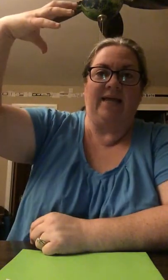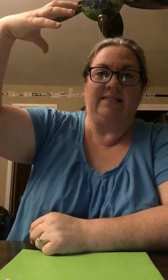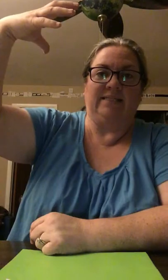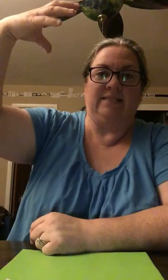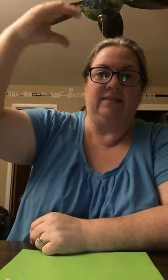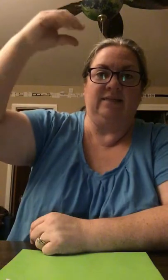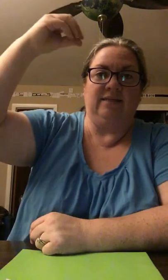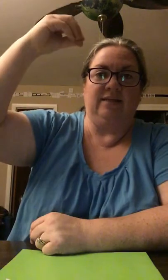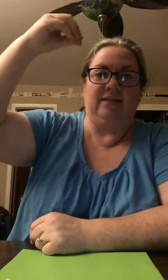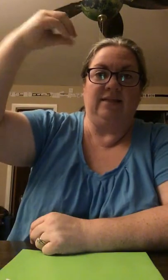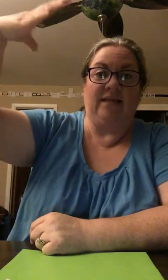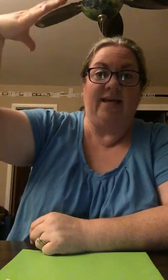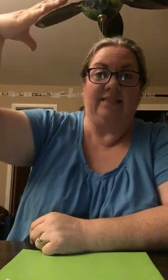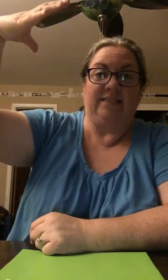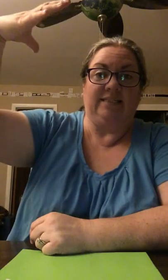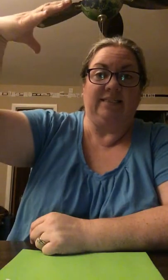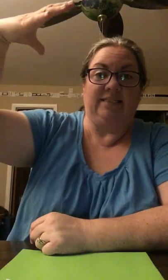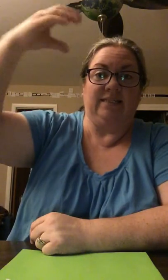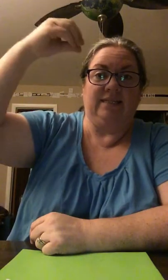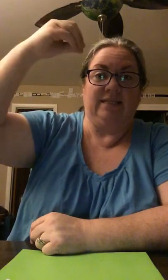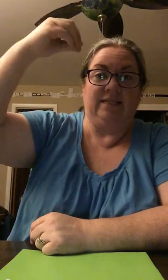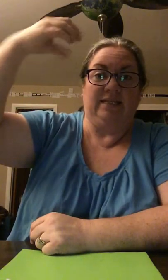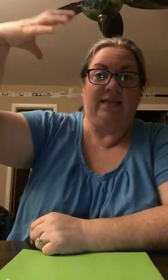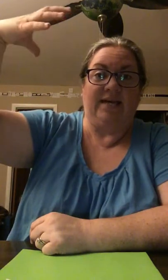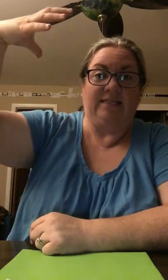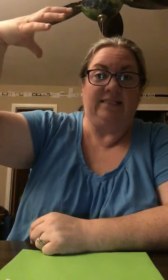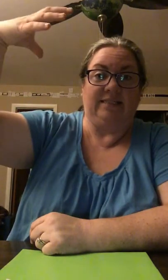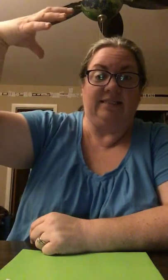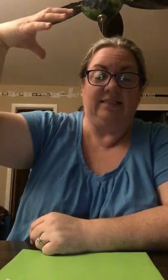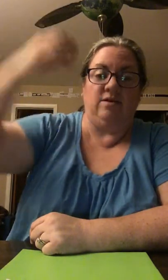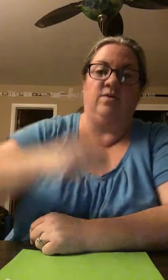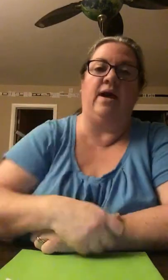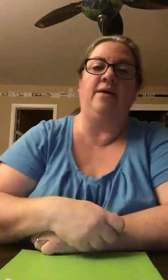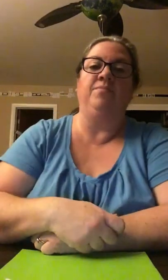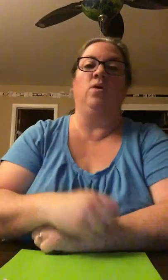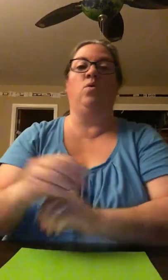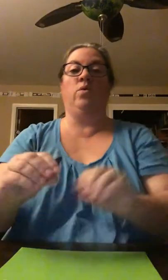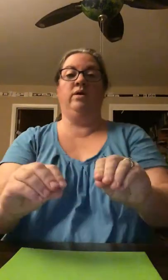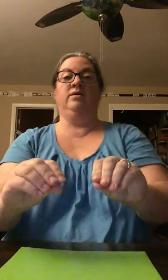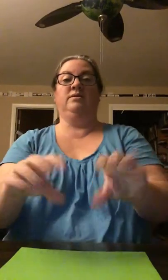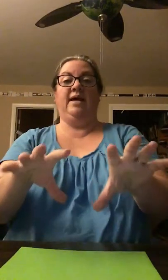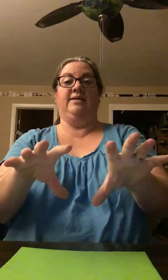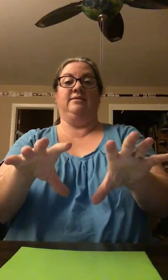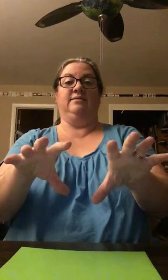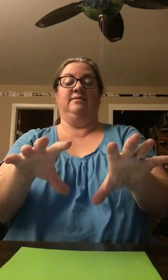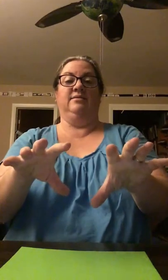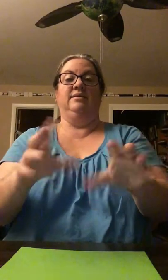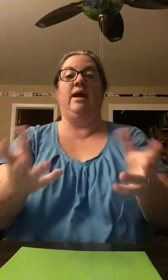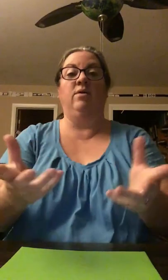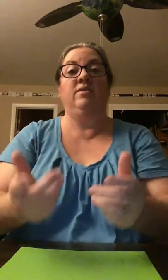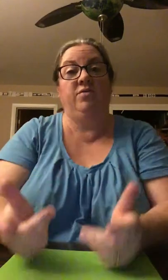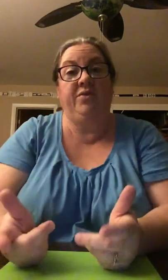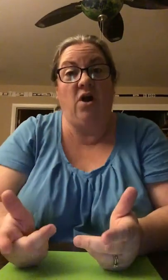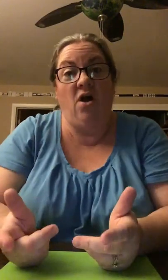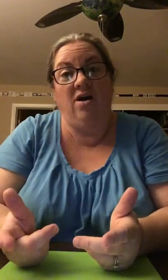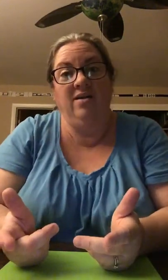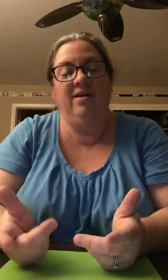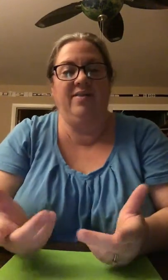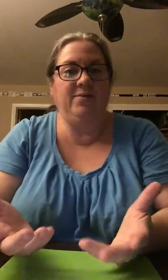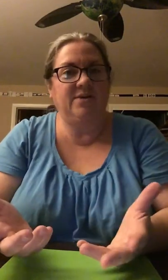lights, lights, lights, okay? Or lights. Now, if you recall, that was